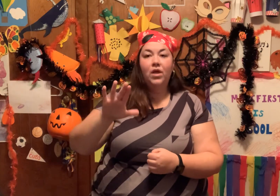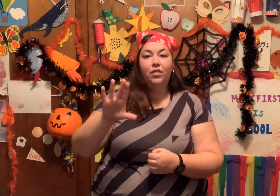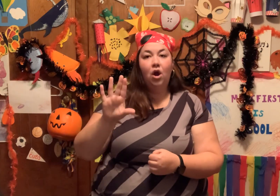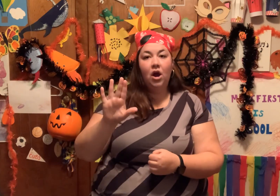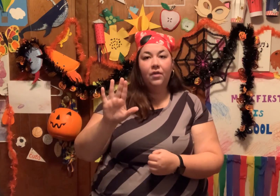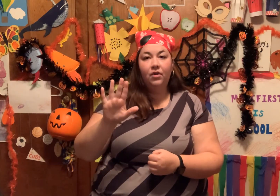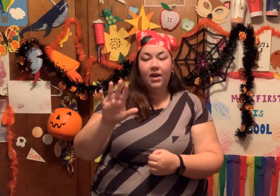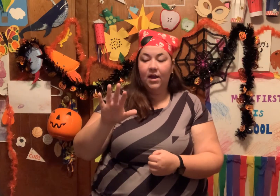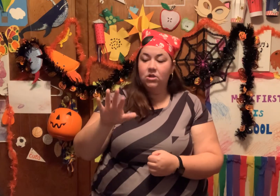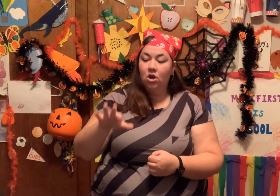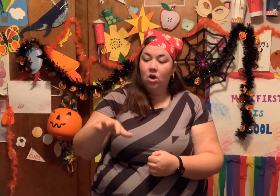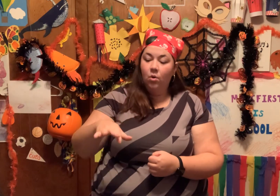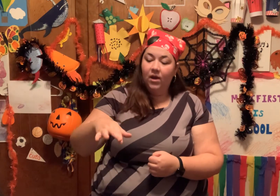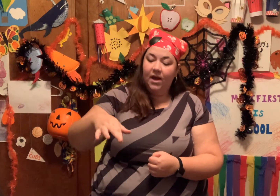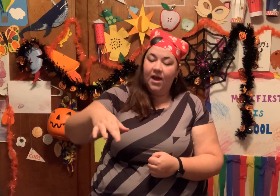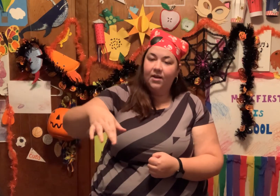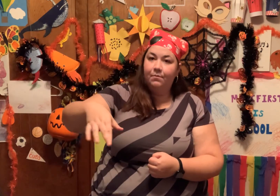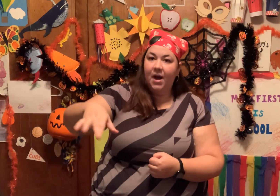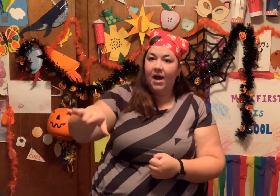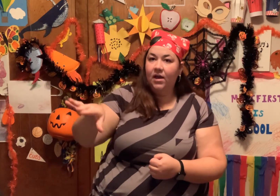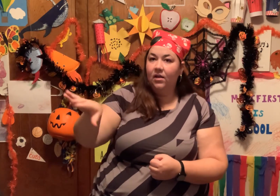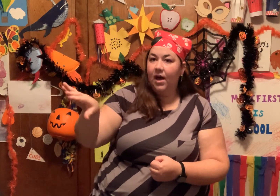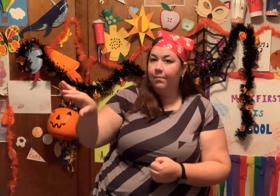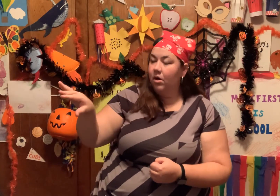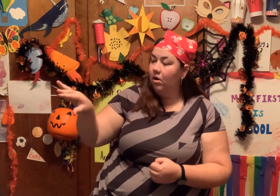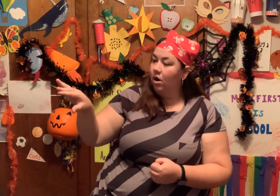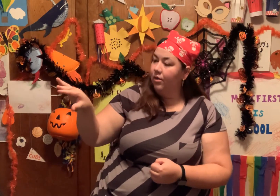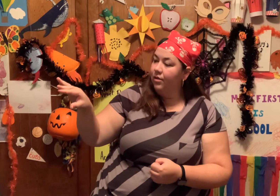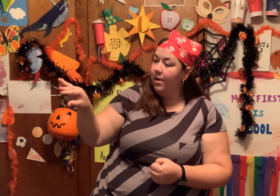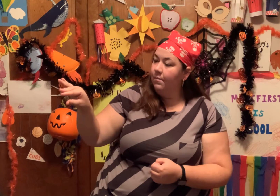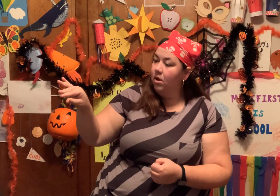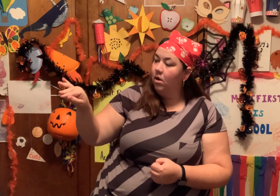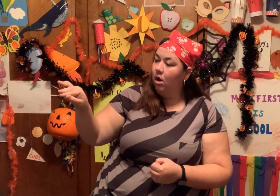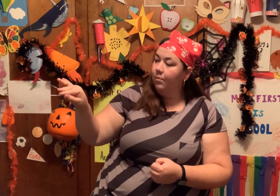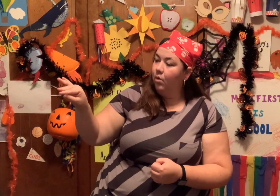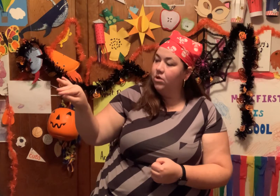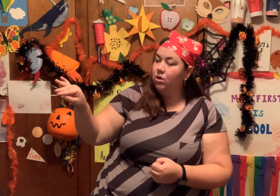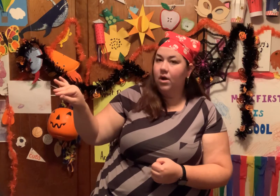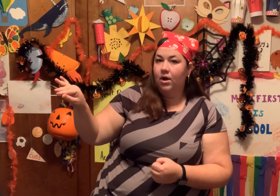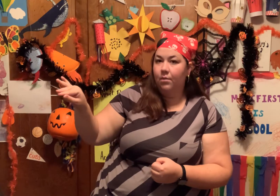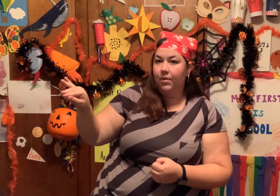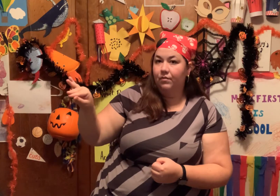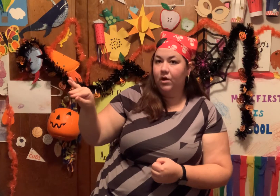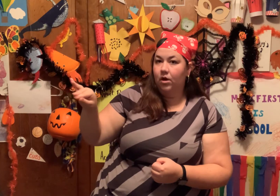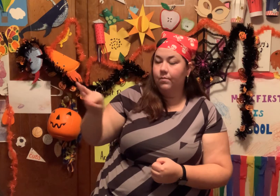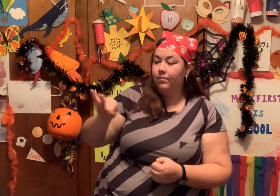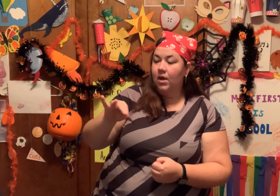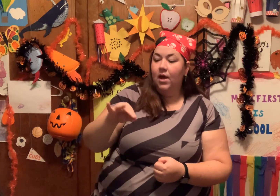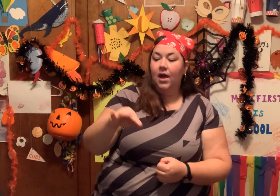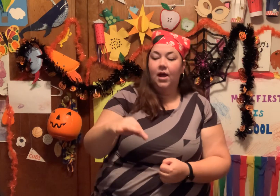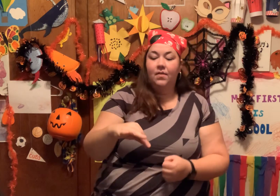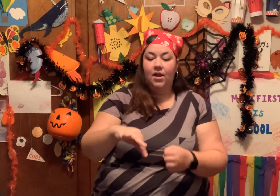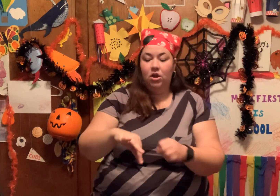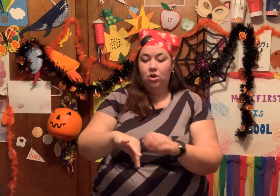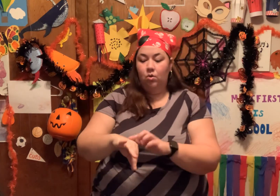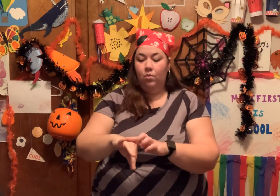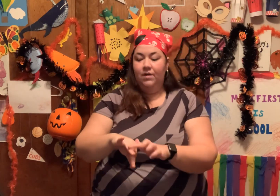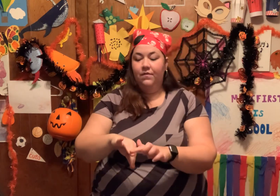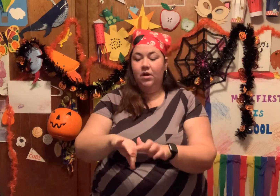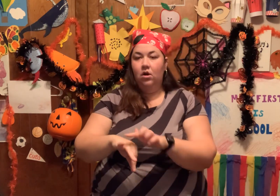our other hand, we're going to kind of pile up our thumb, our pointer, and our middle finger. And then your ring finger